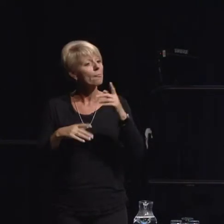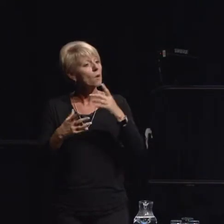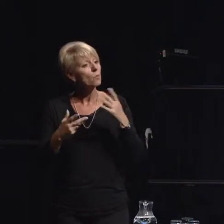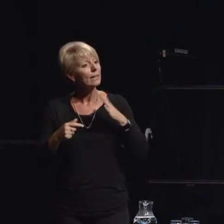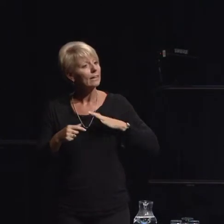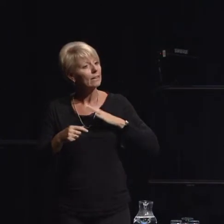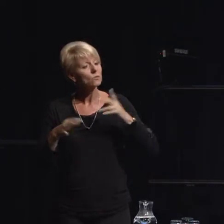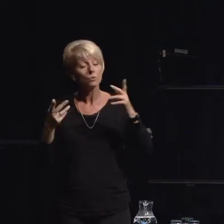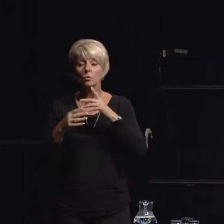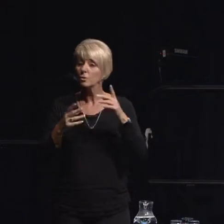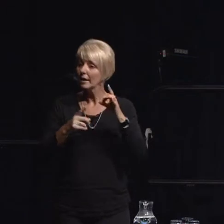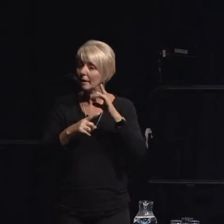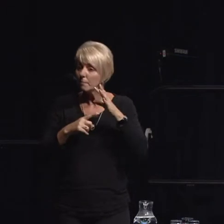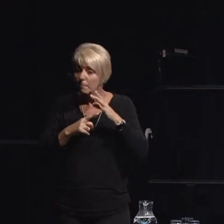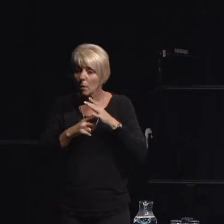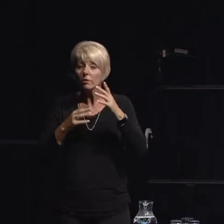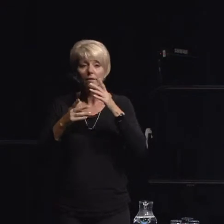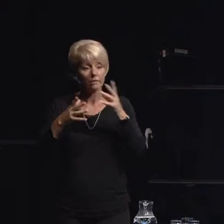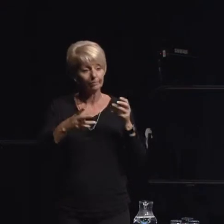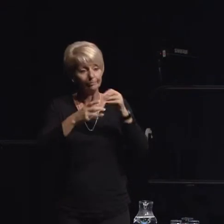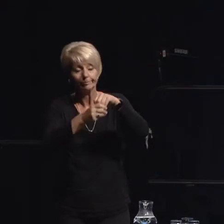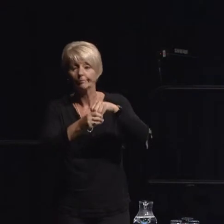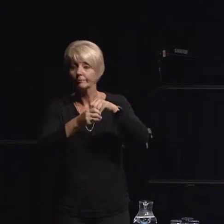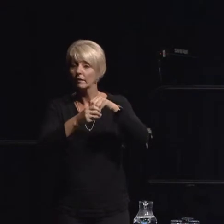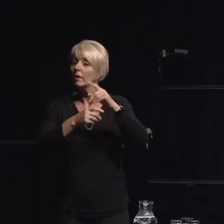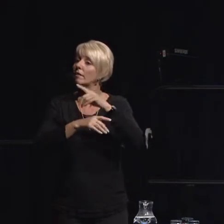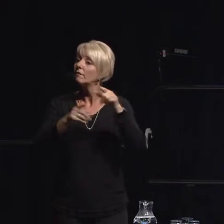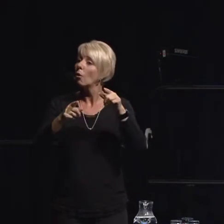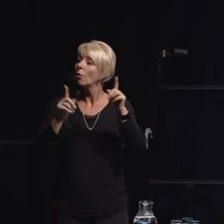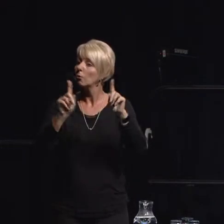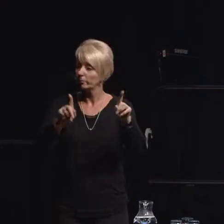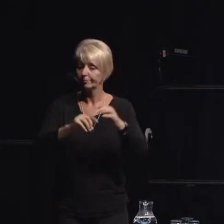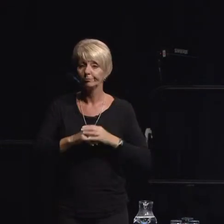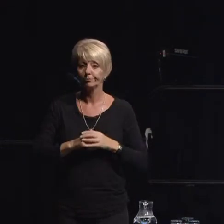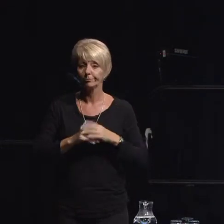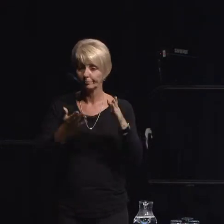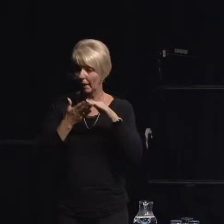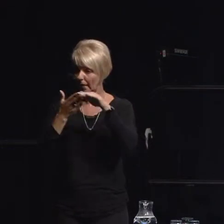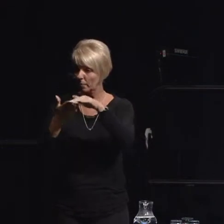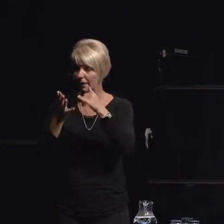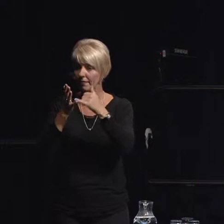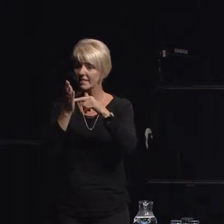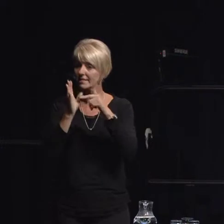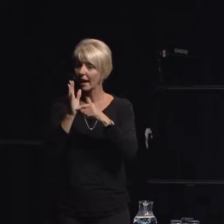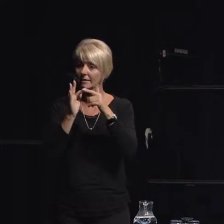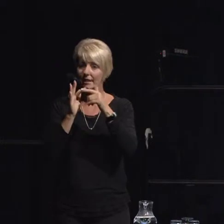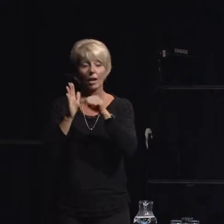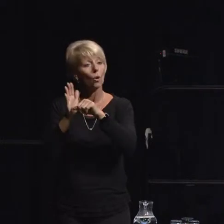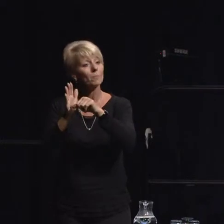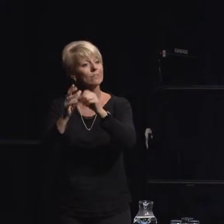function, and we are an equally important input into helping our state economy continue to